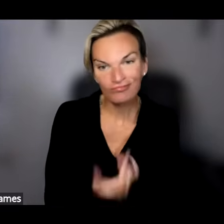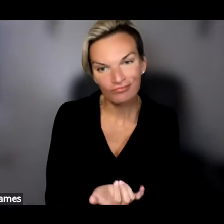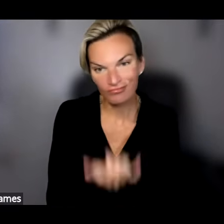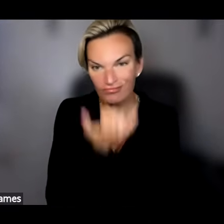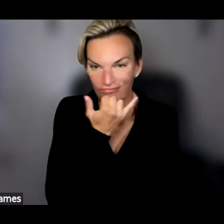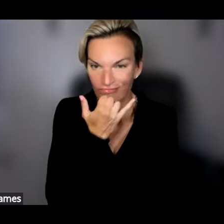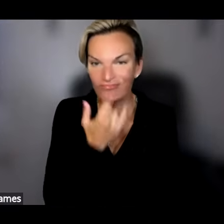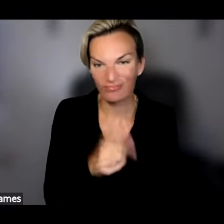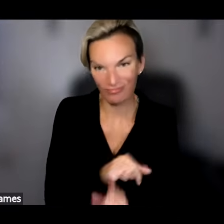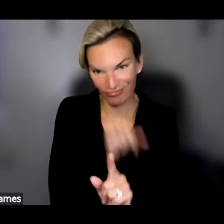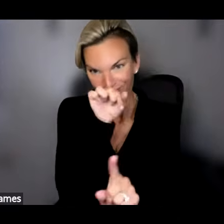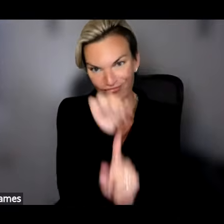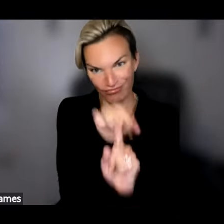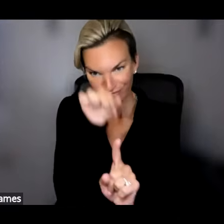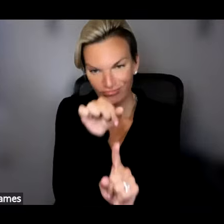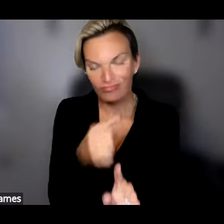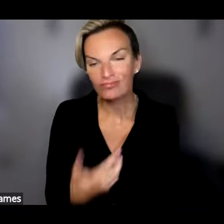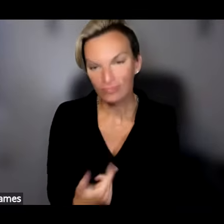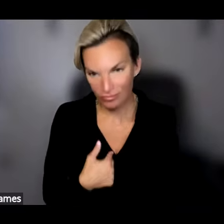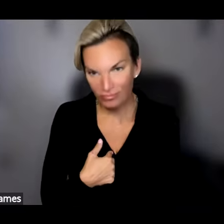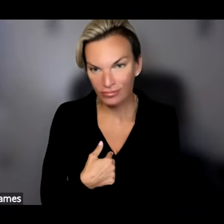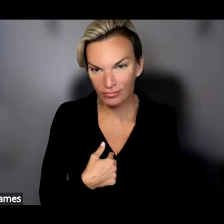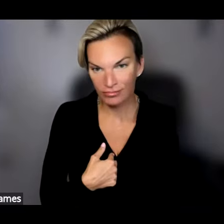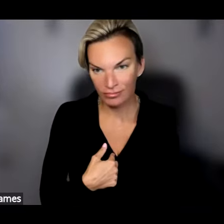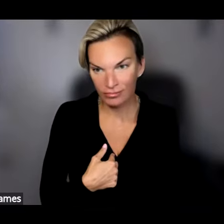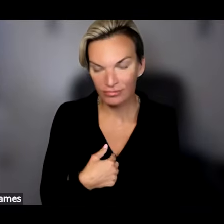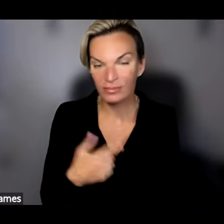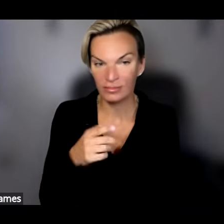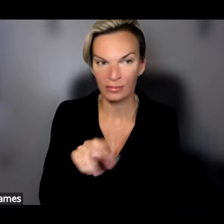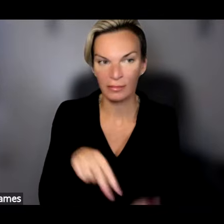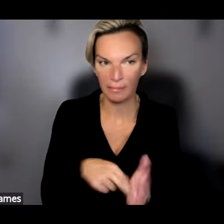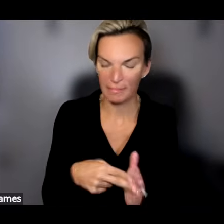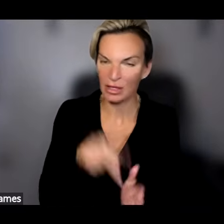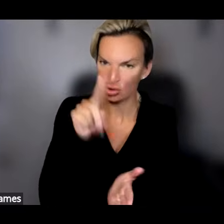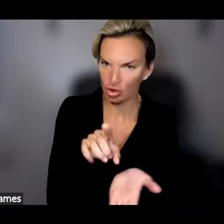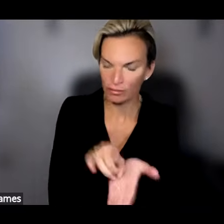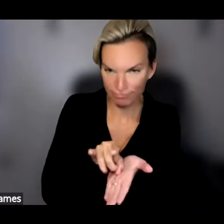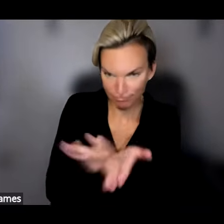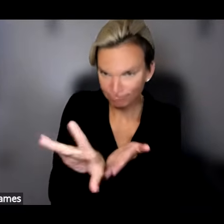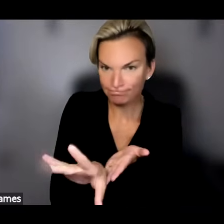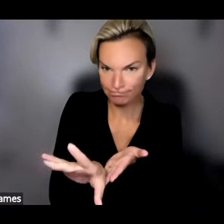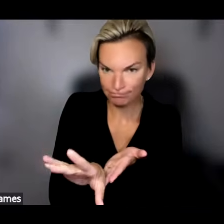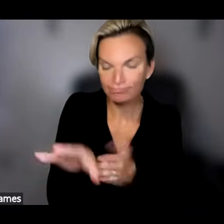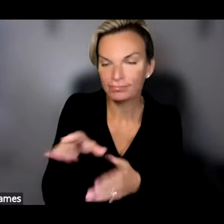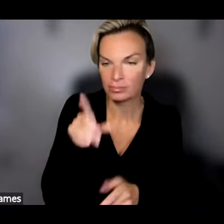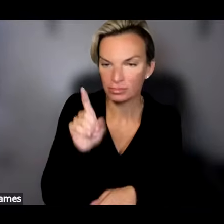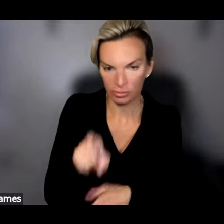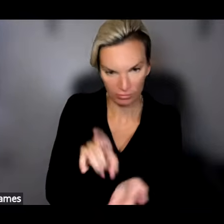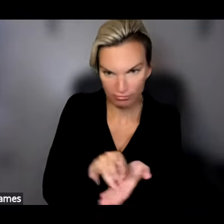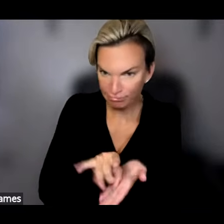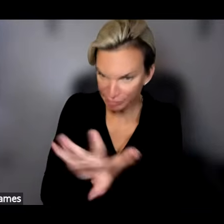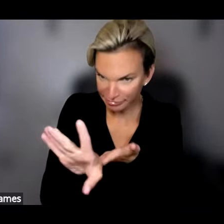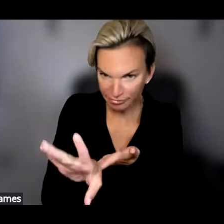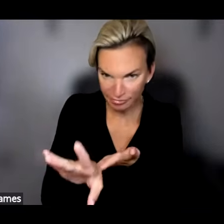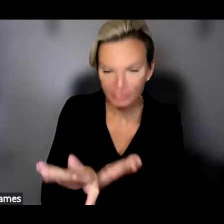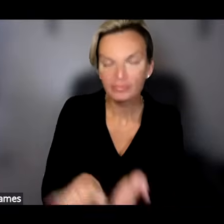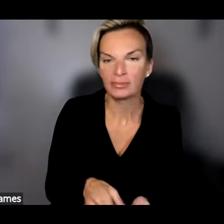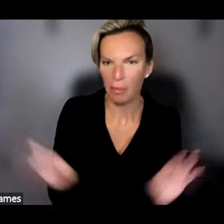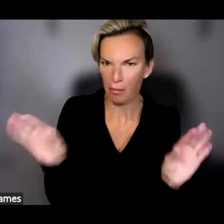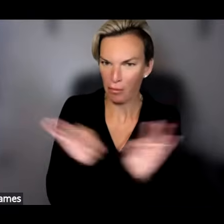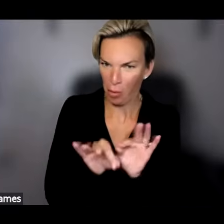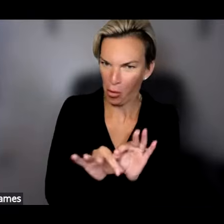circulation accountable by disqualifying her from the ballot. It's an important opportunity to send a